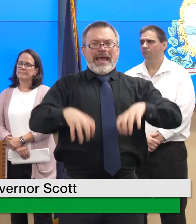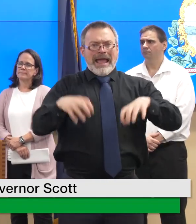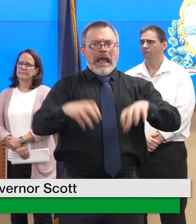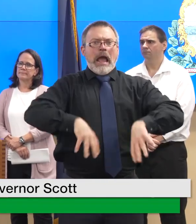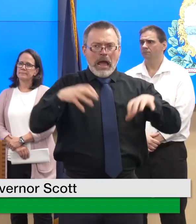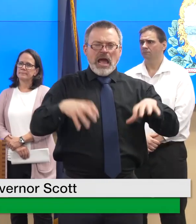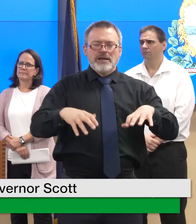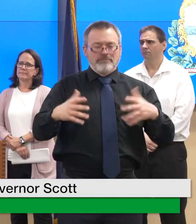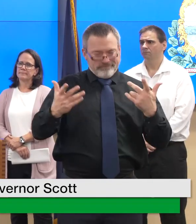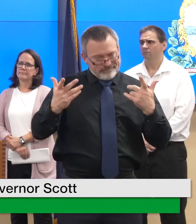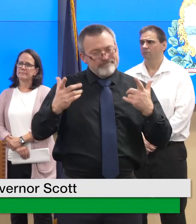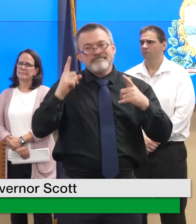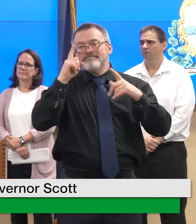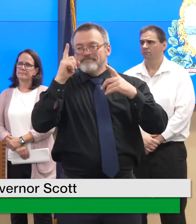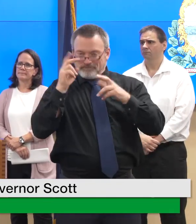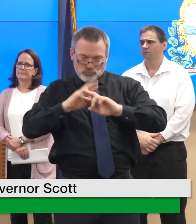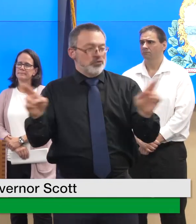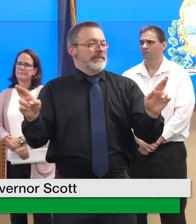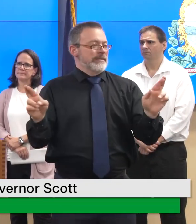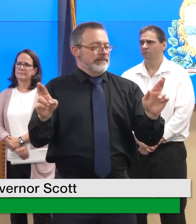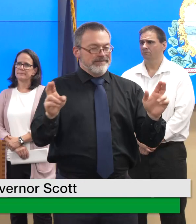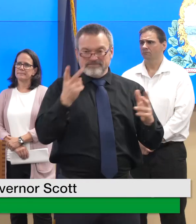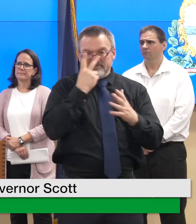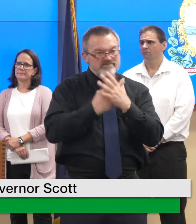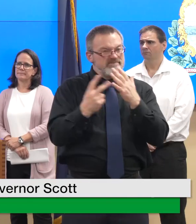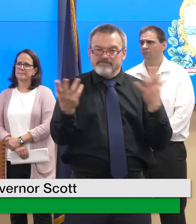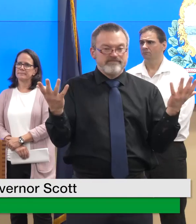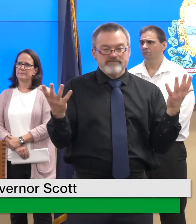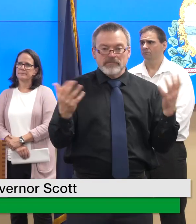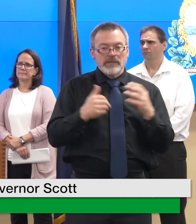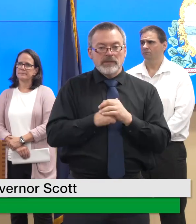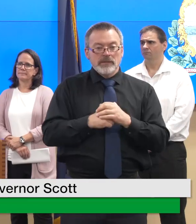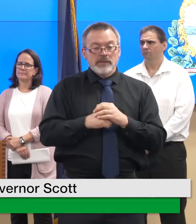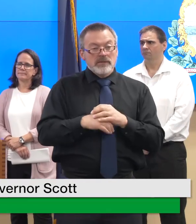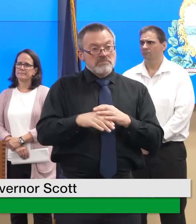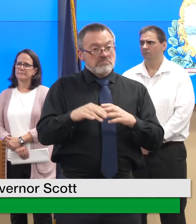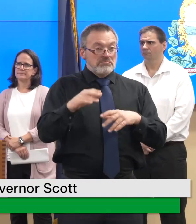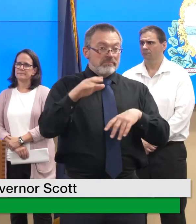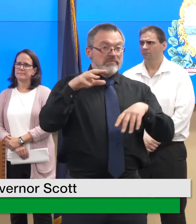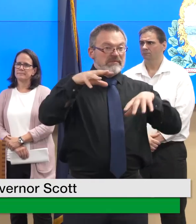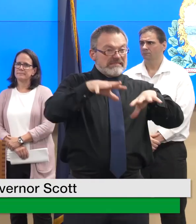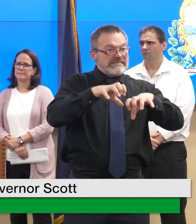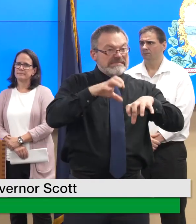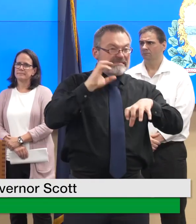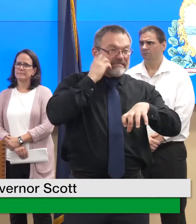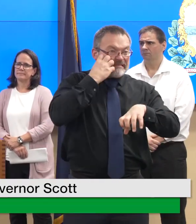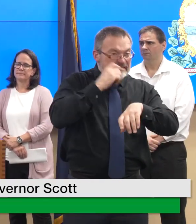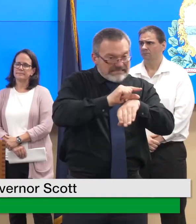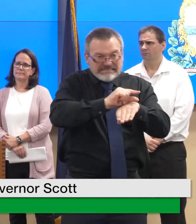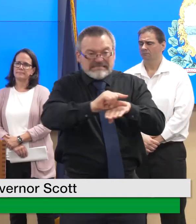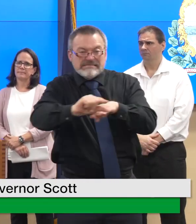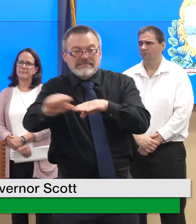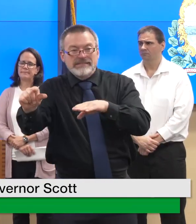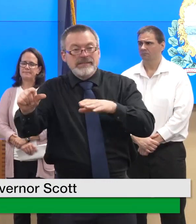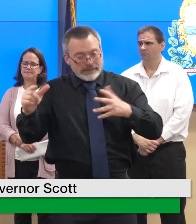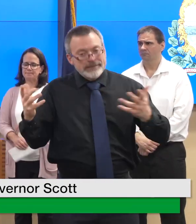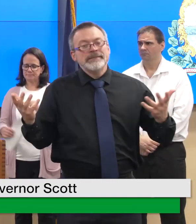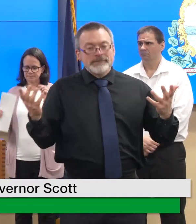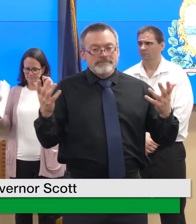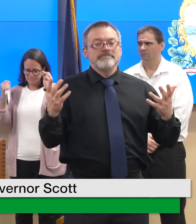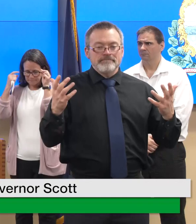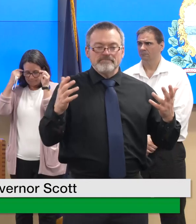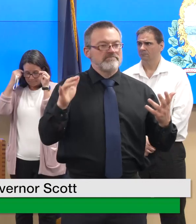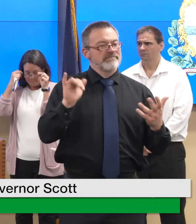and ice when utility crews have to come out at a moment's notice. They do that day in and day out. This